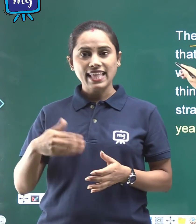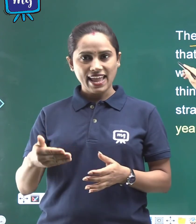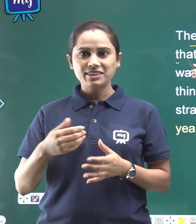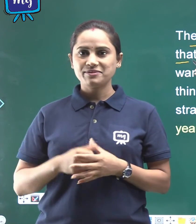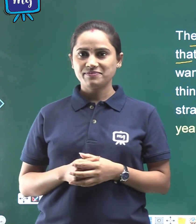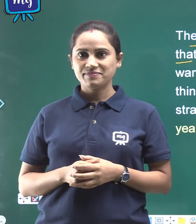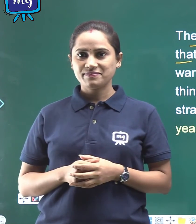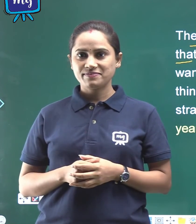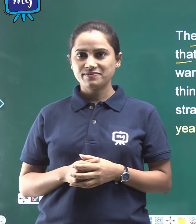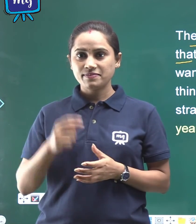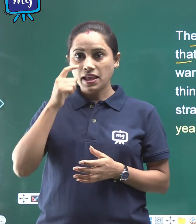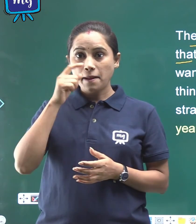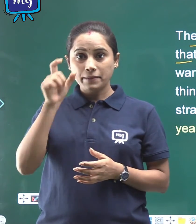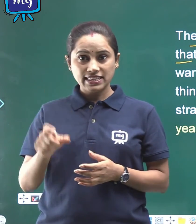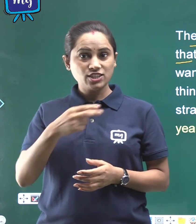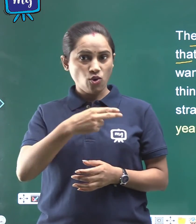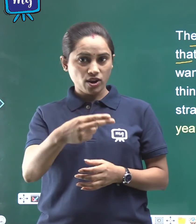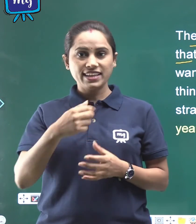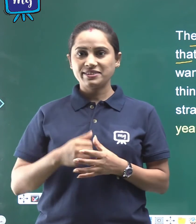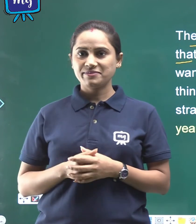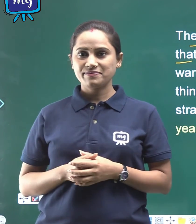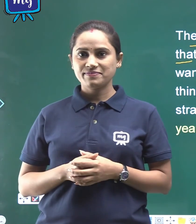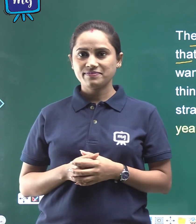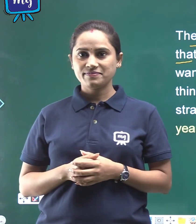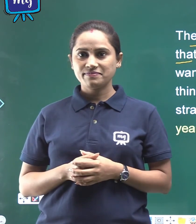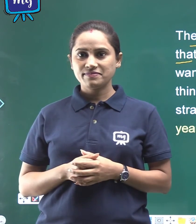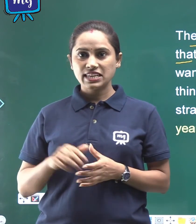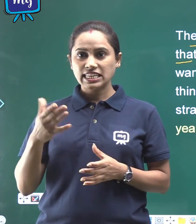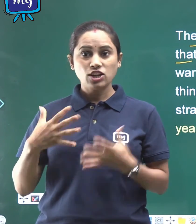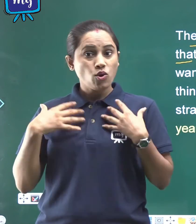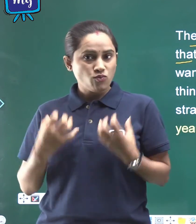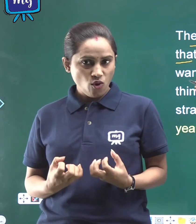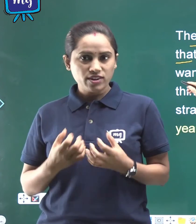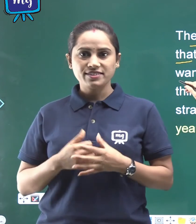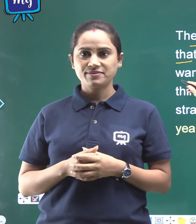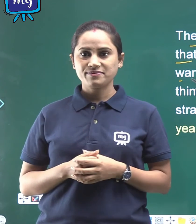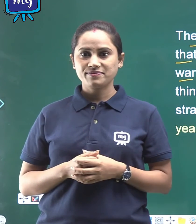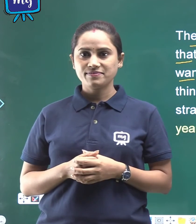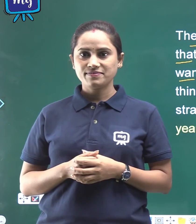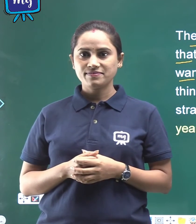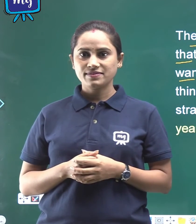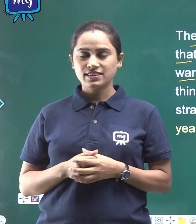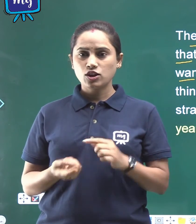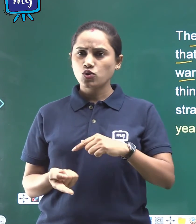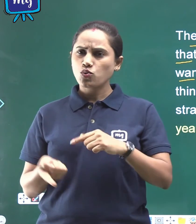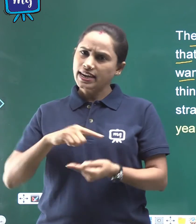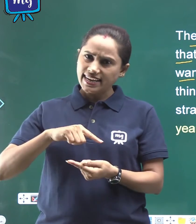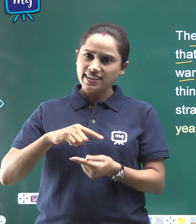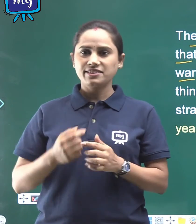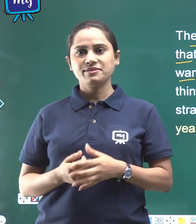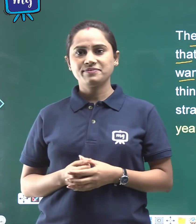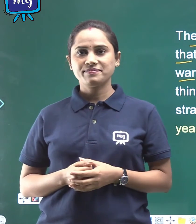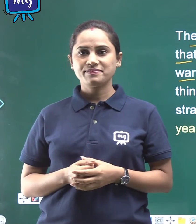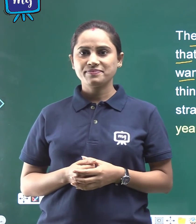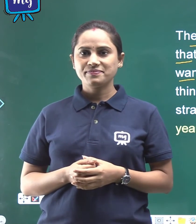that Mrs. Darling did not want to return